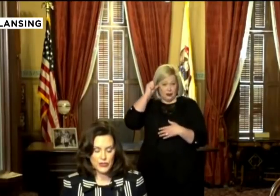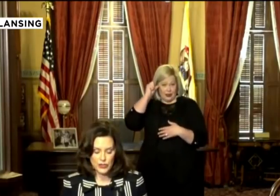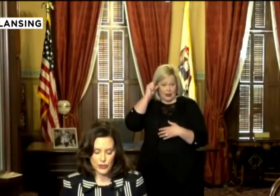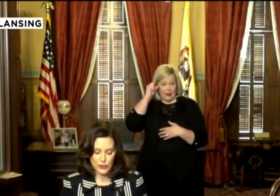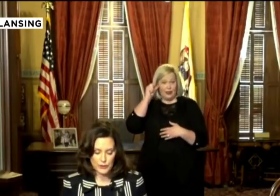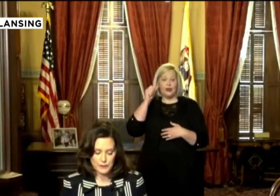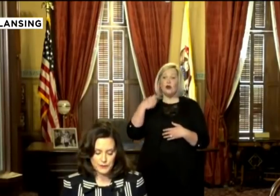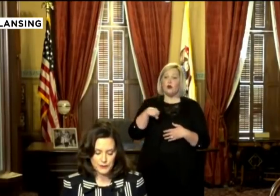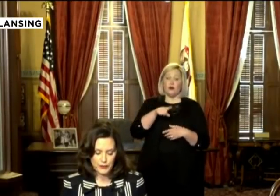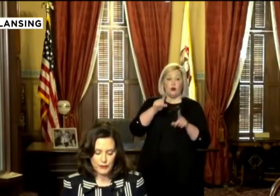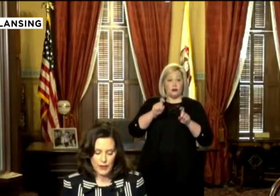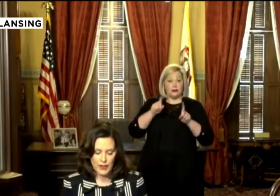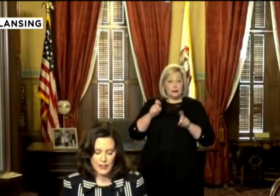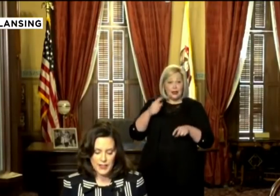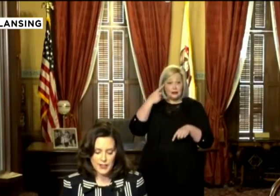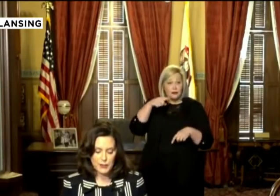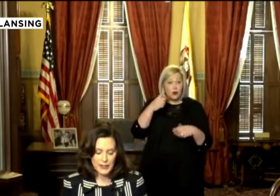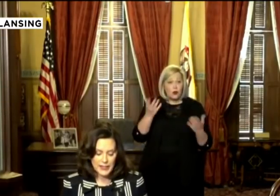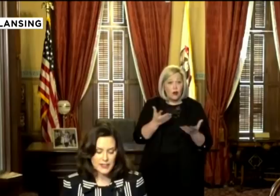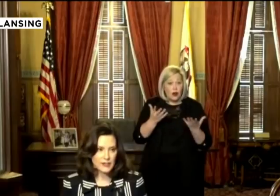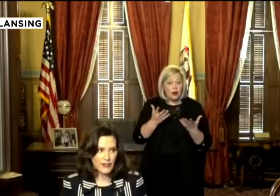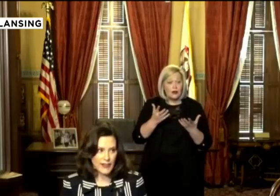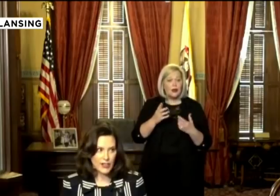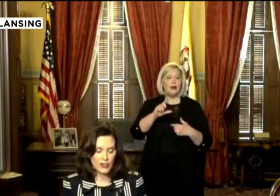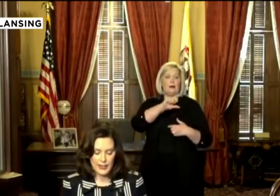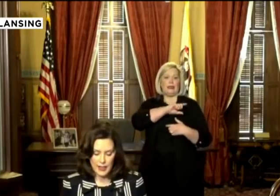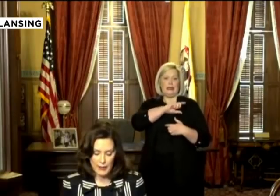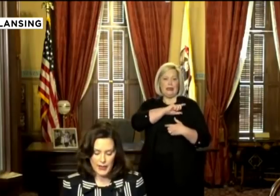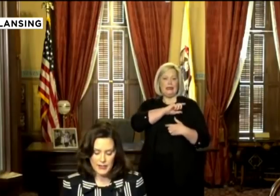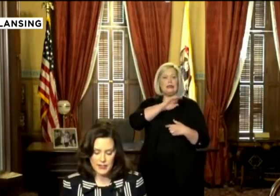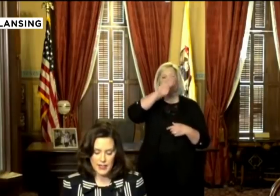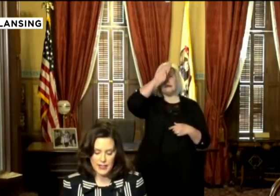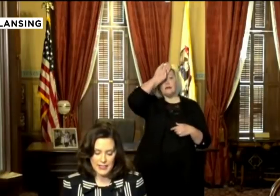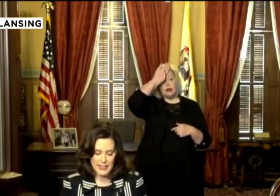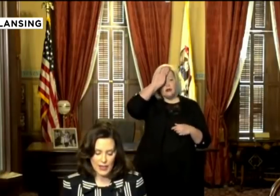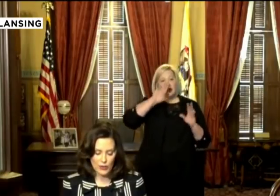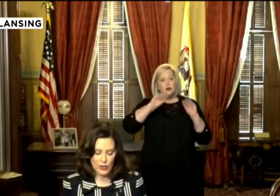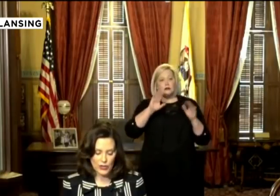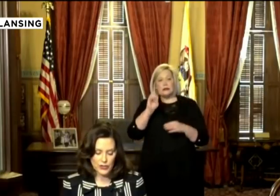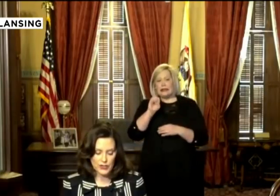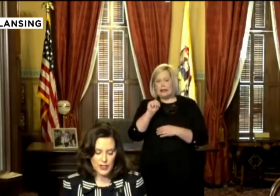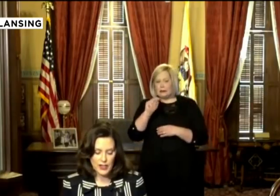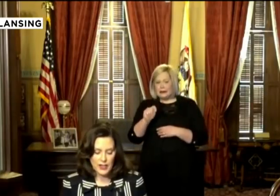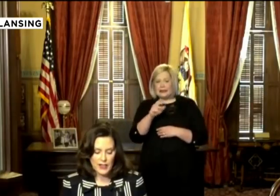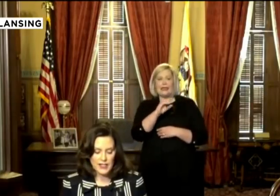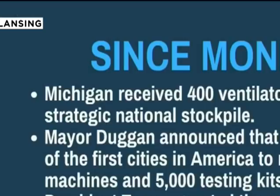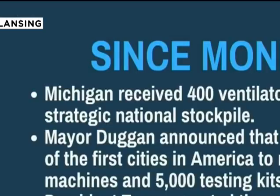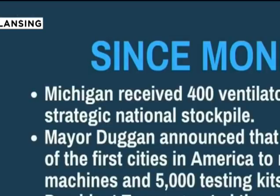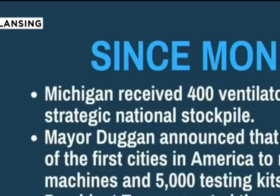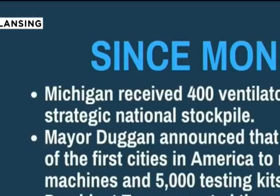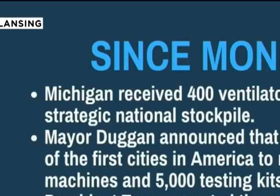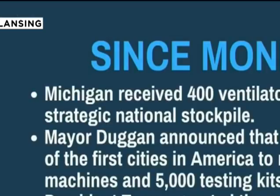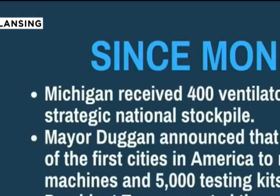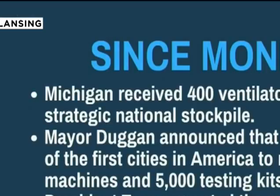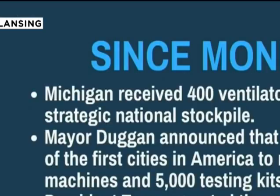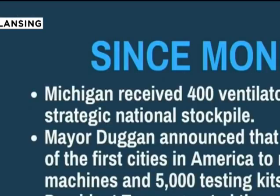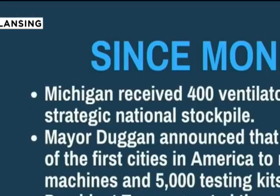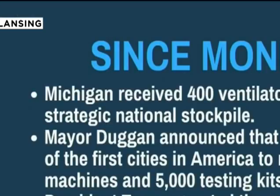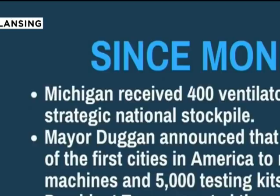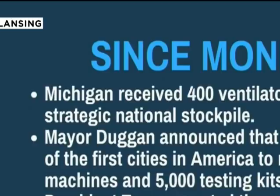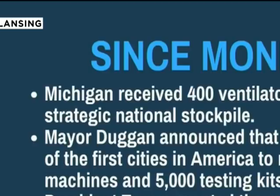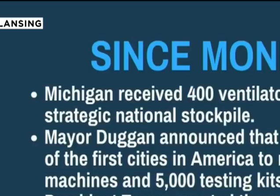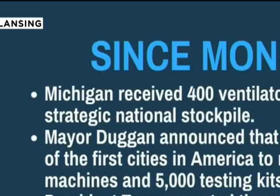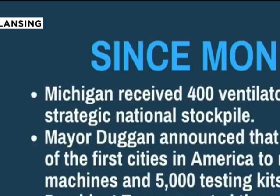be used to test police and fire, EMS, and DDOT workers. The technology